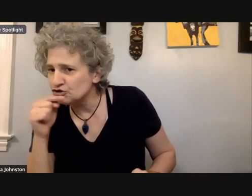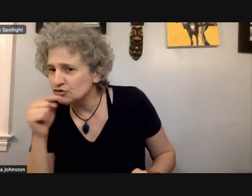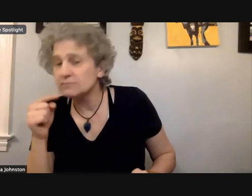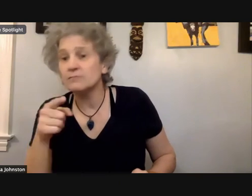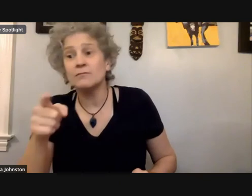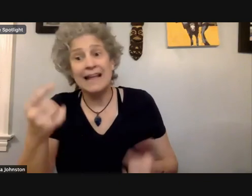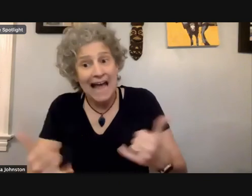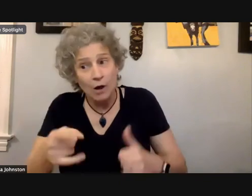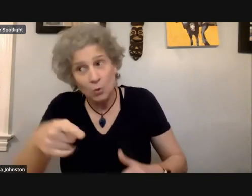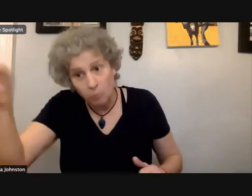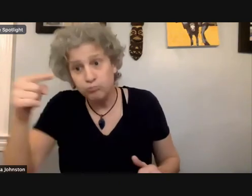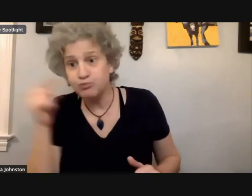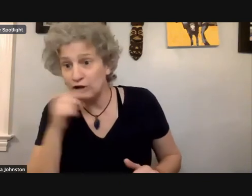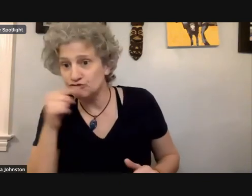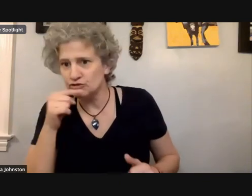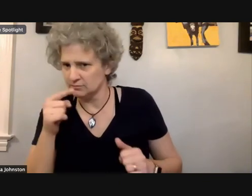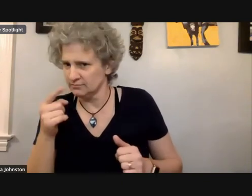Toothbrush.